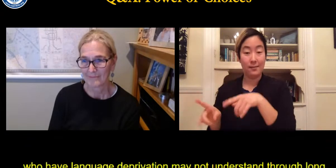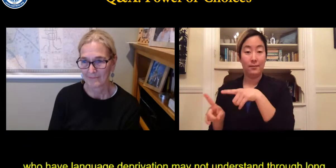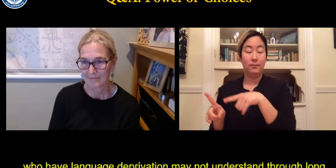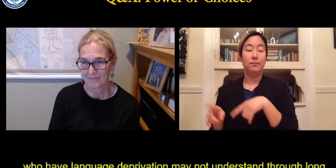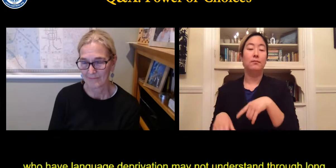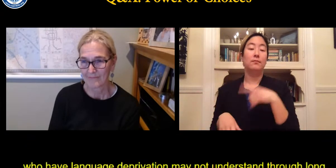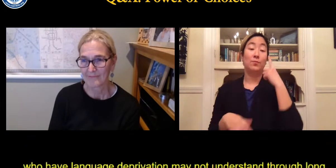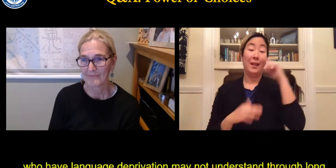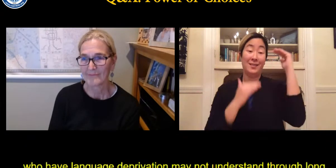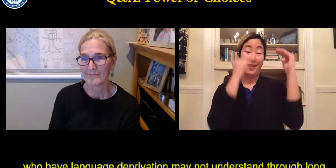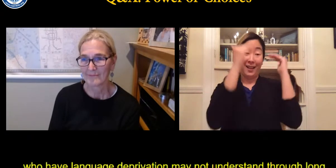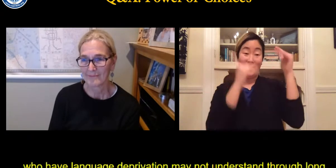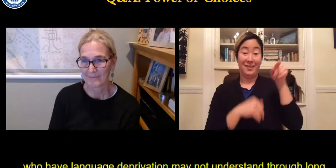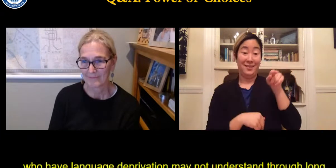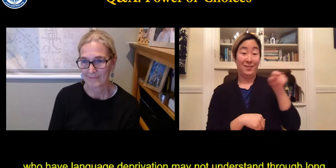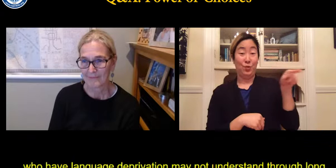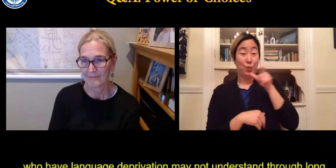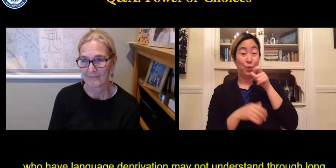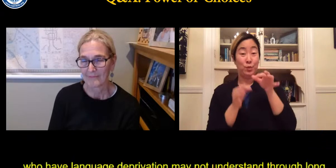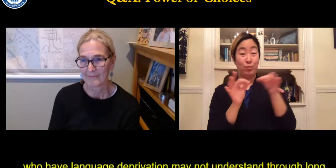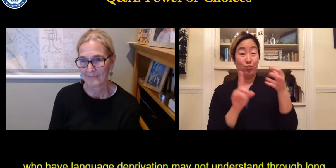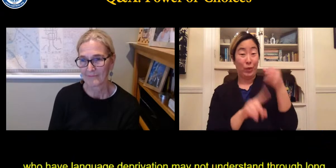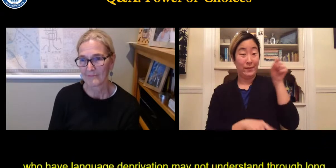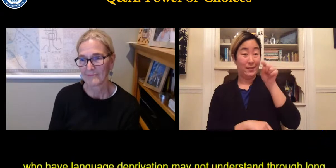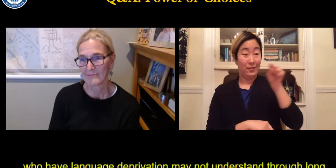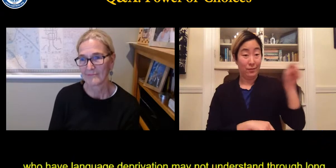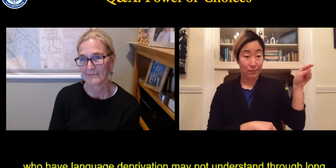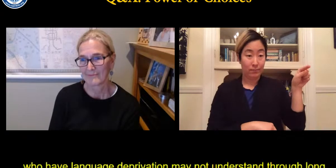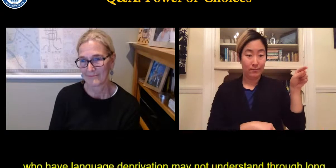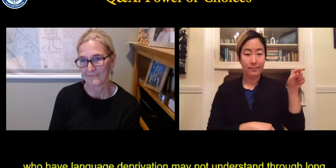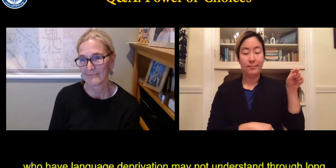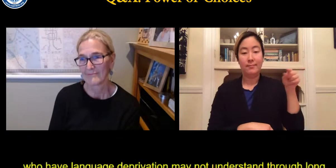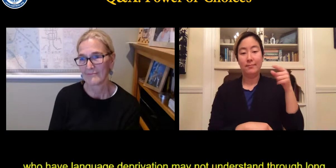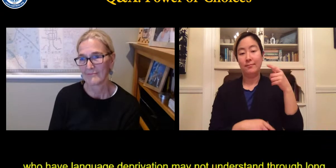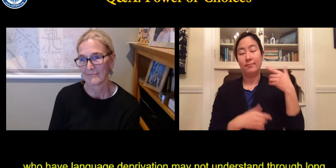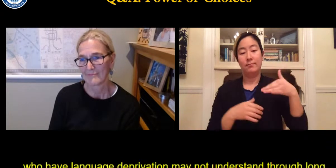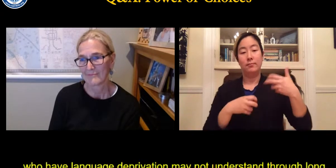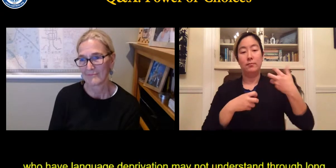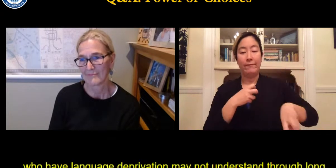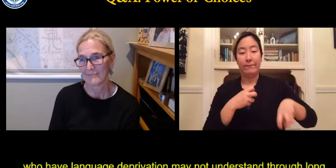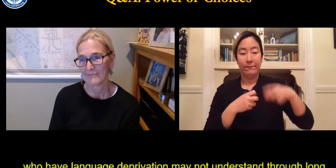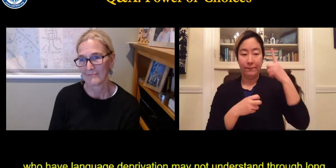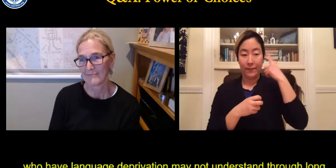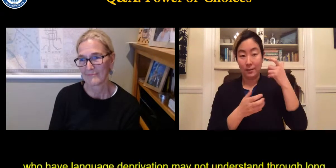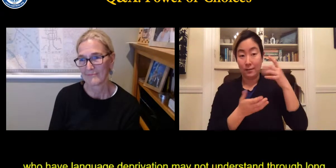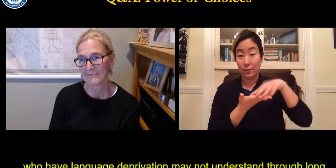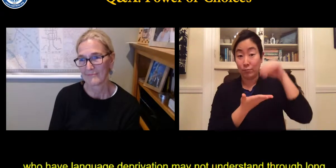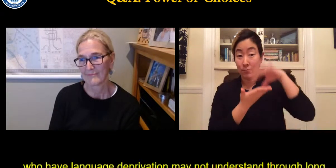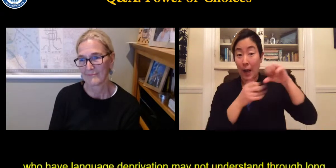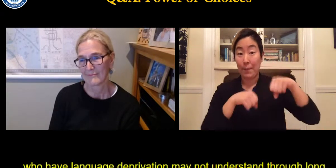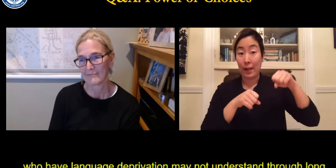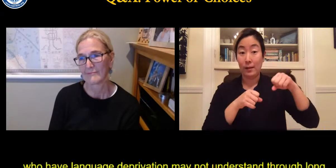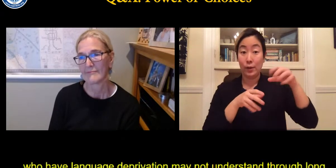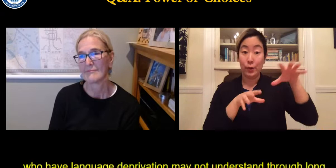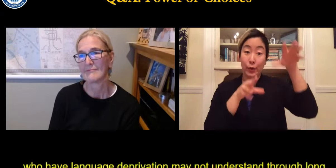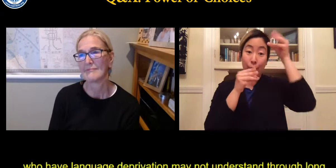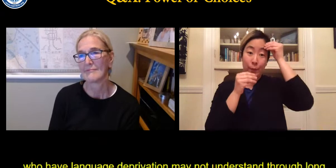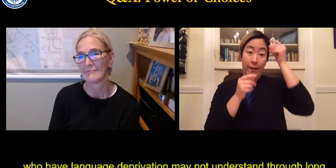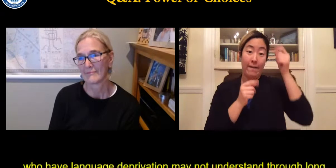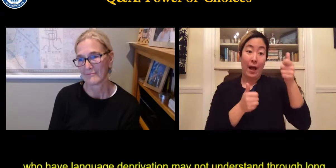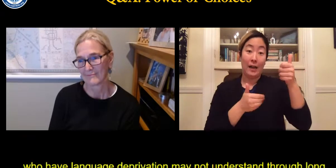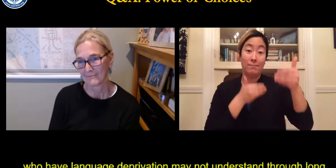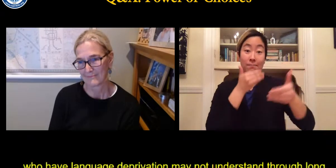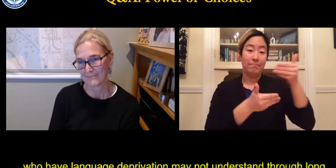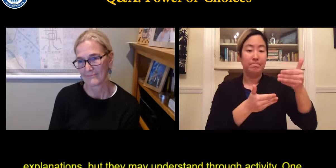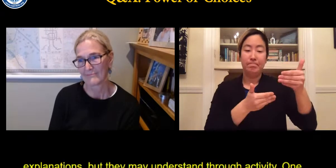on identifying energy, behavior, and mood. Now, for adults that experience language